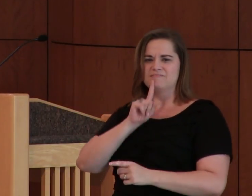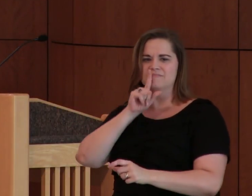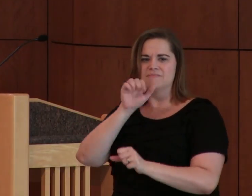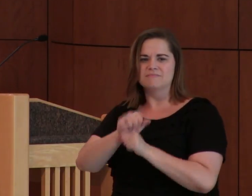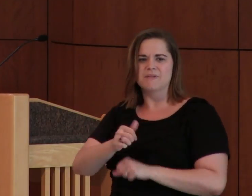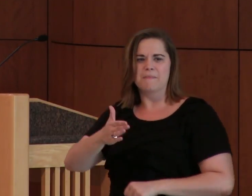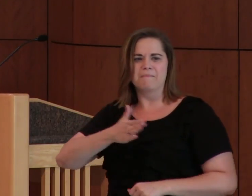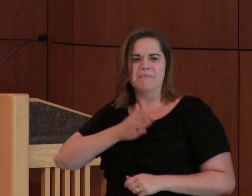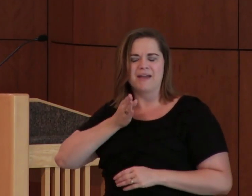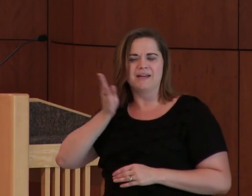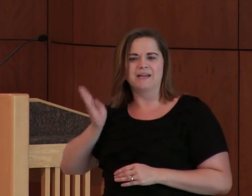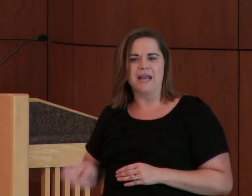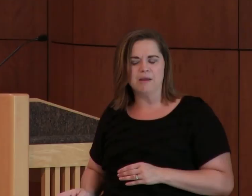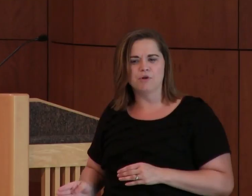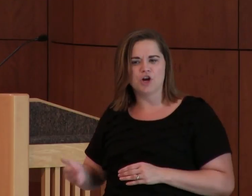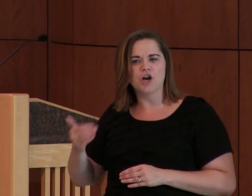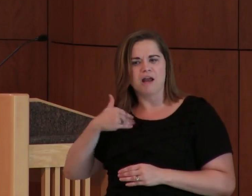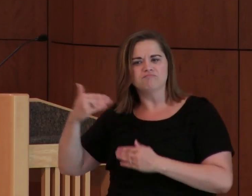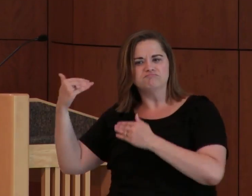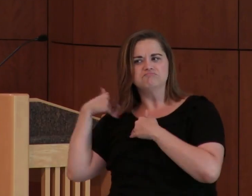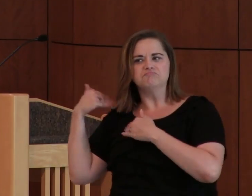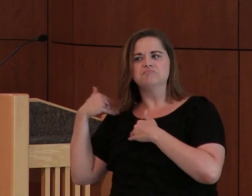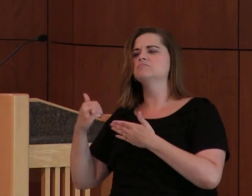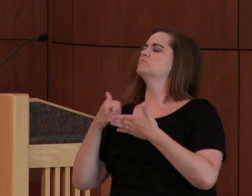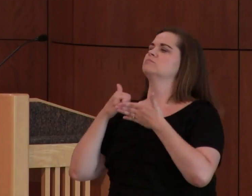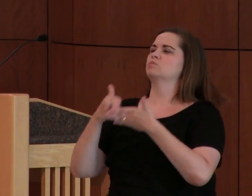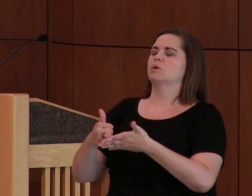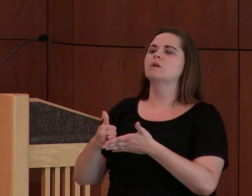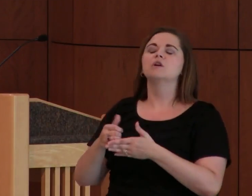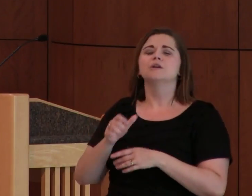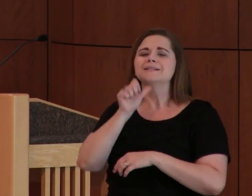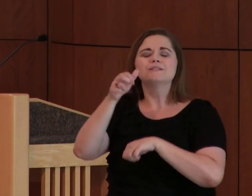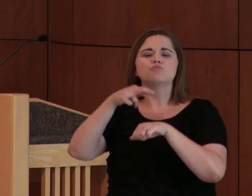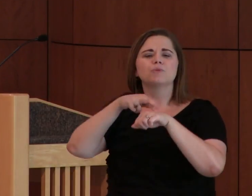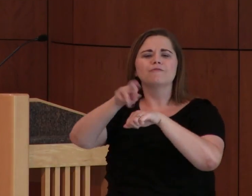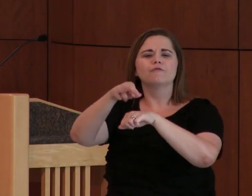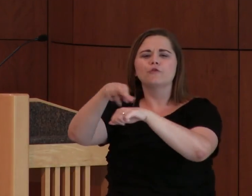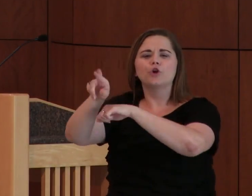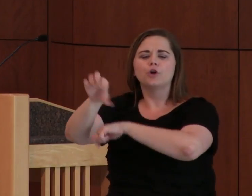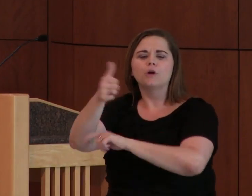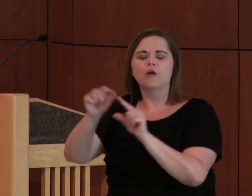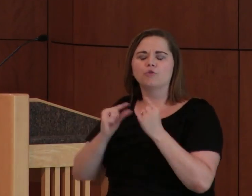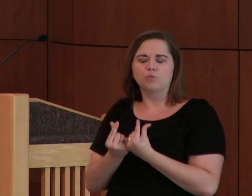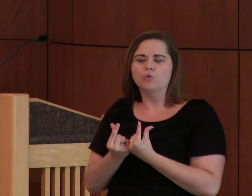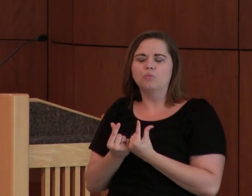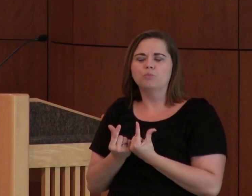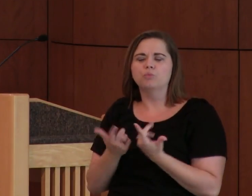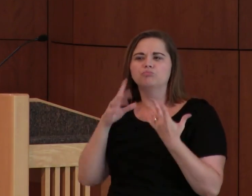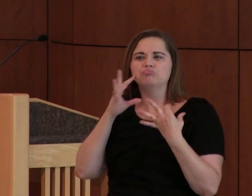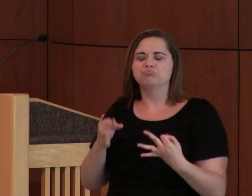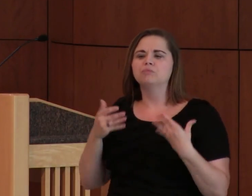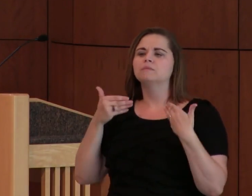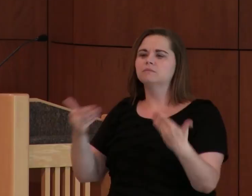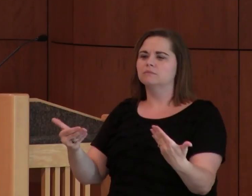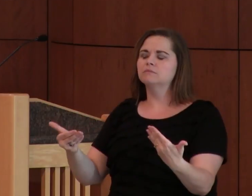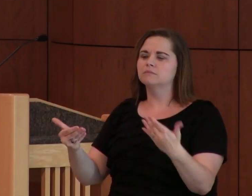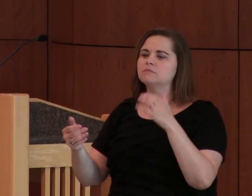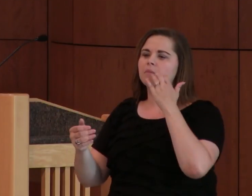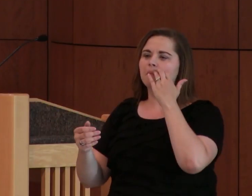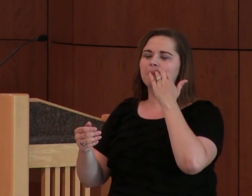a responsibility to help her. And so she doesn't refer Laura off to another group. She decides to take Laura under her own wings, that she's